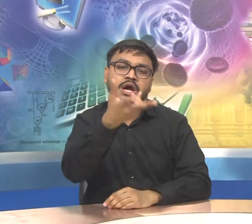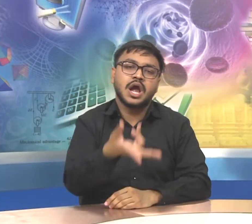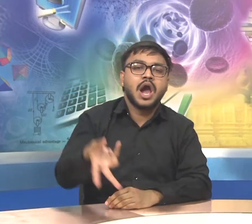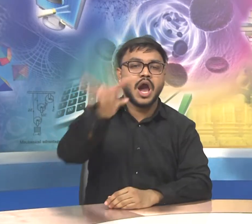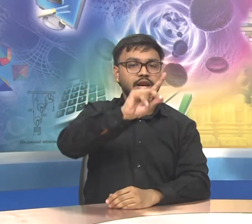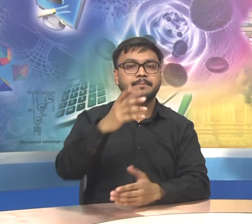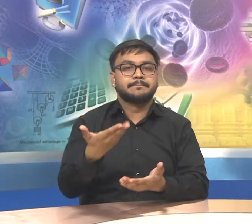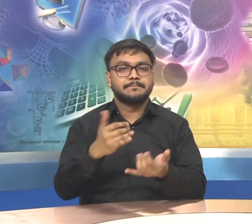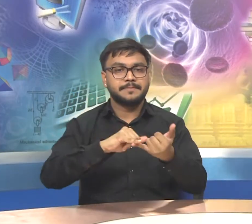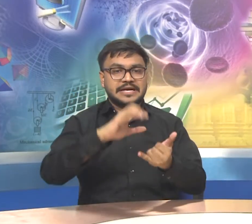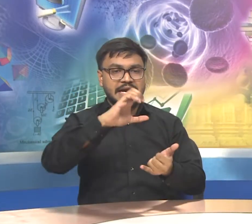law,